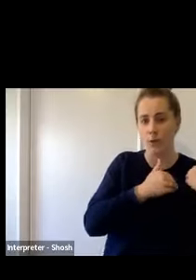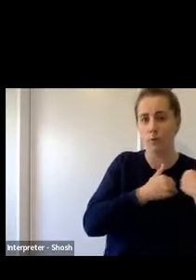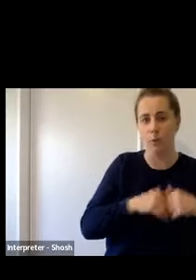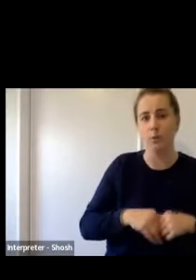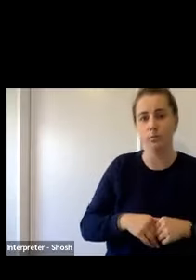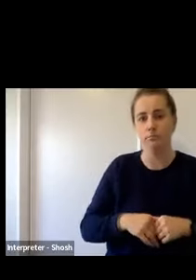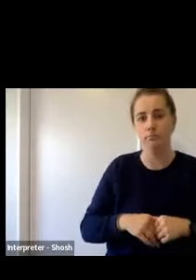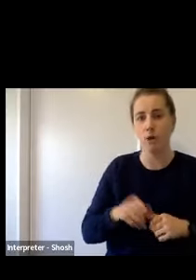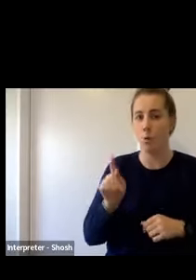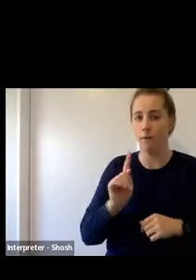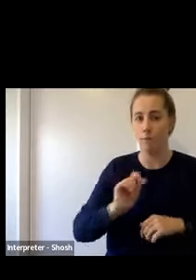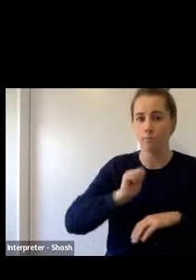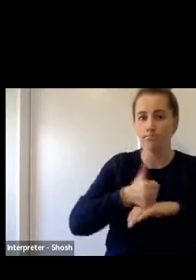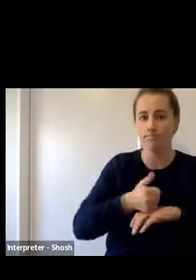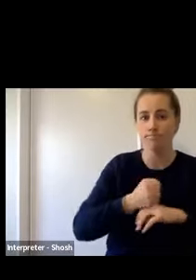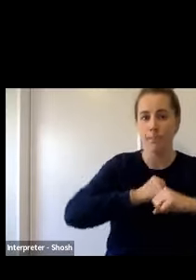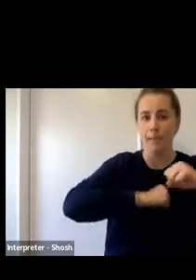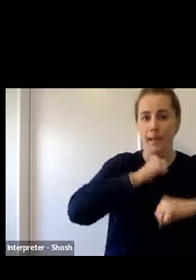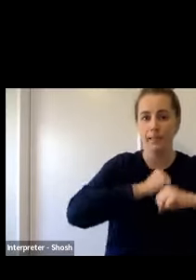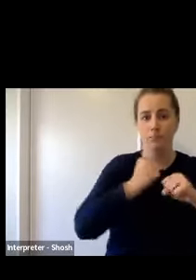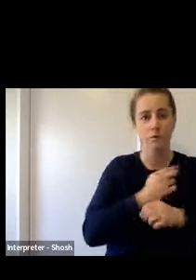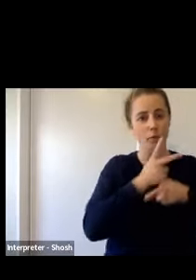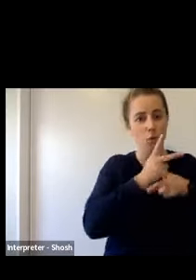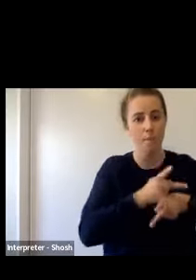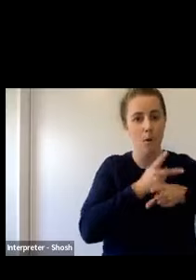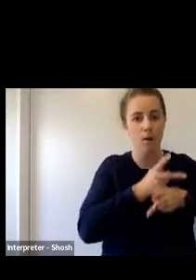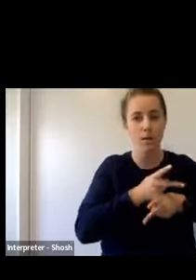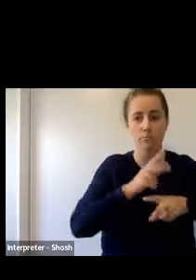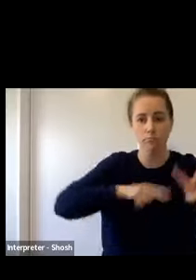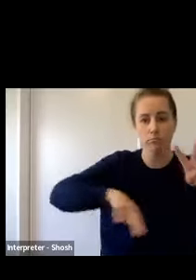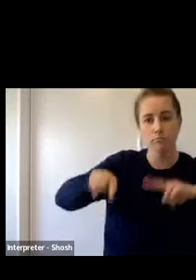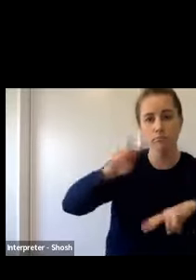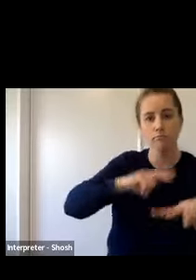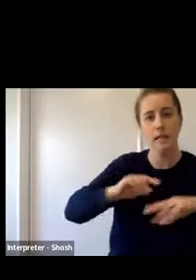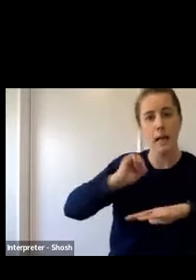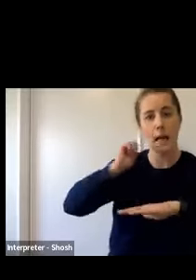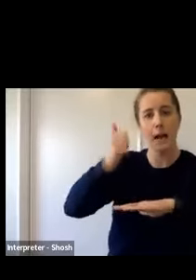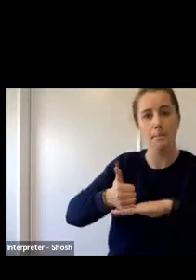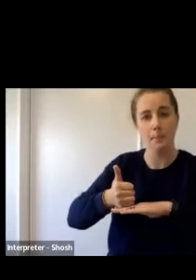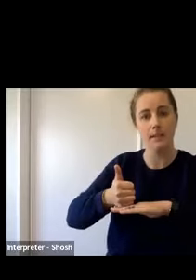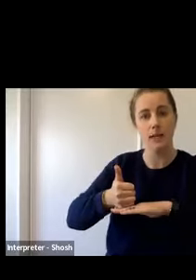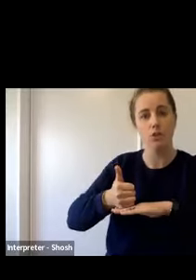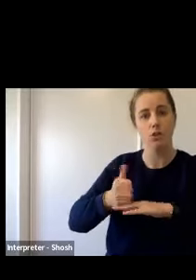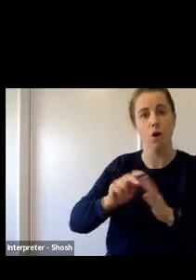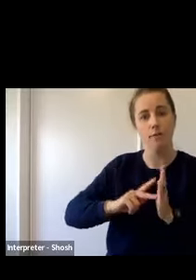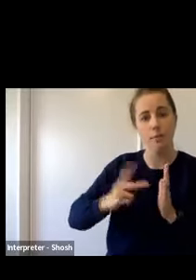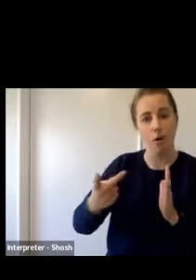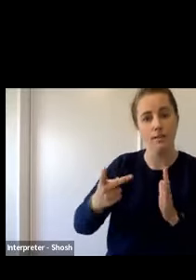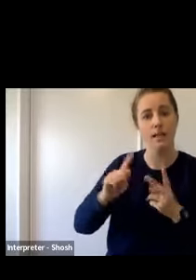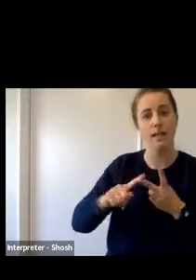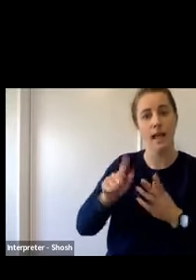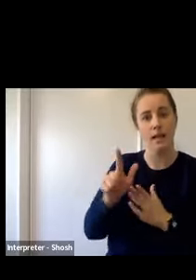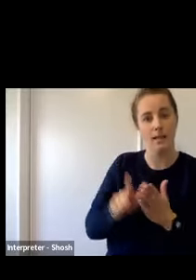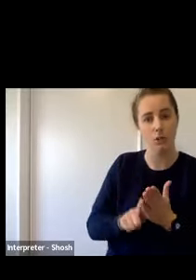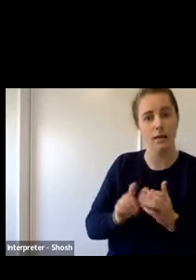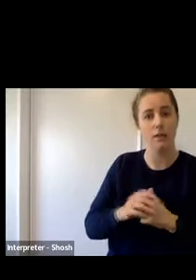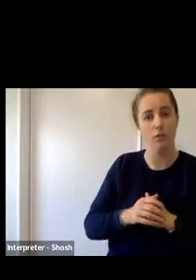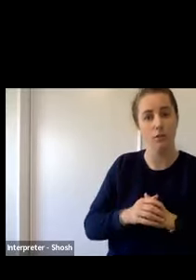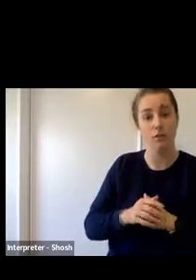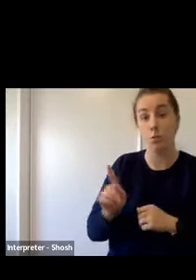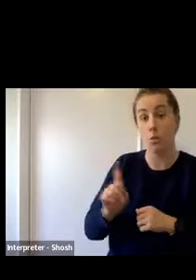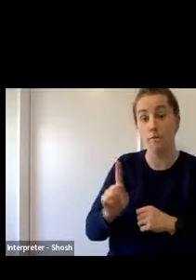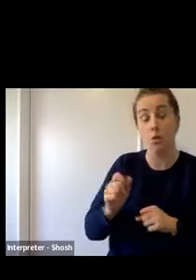by setting up mechanisms to monitor and evaluate the implementation of policies and legislation to